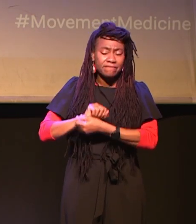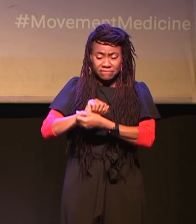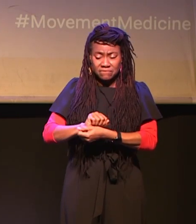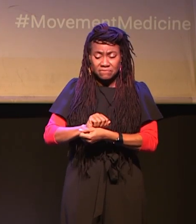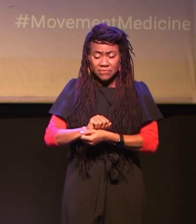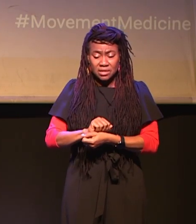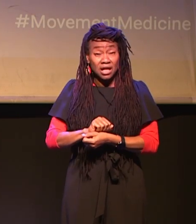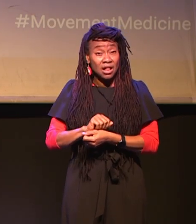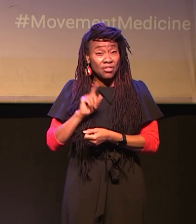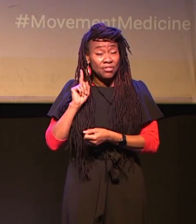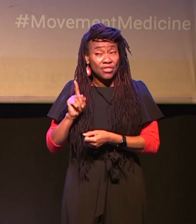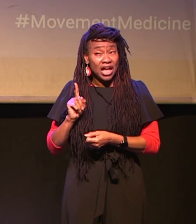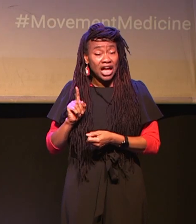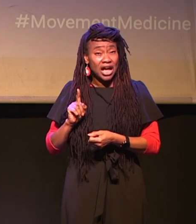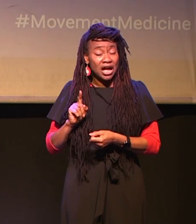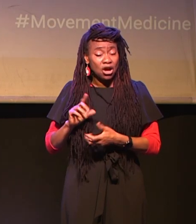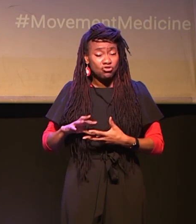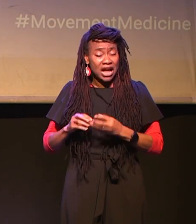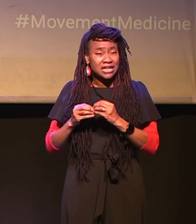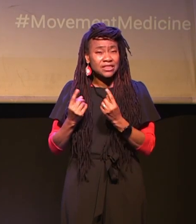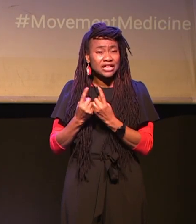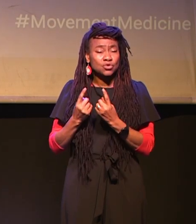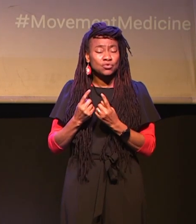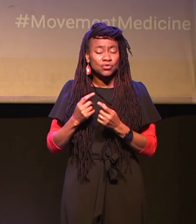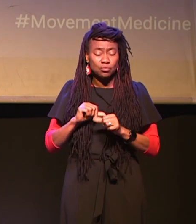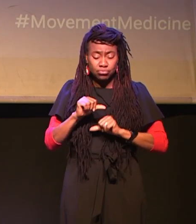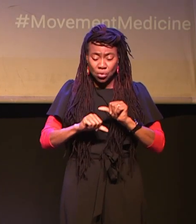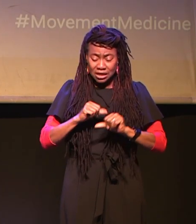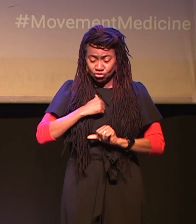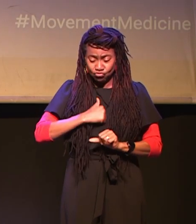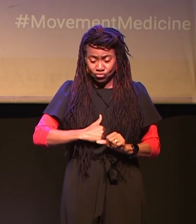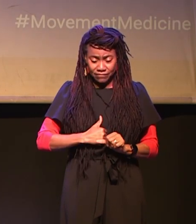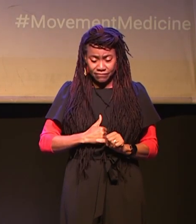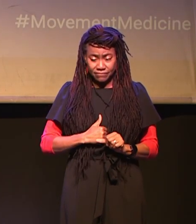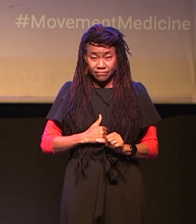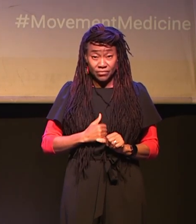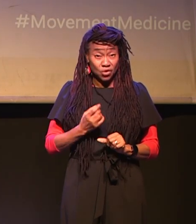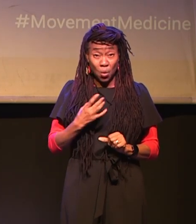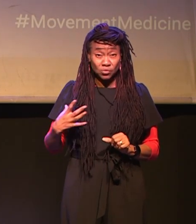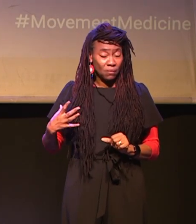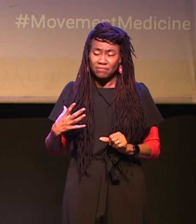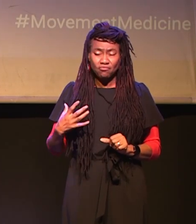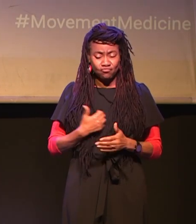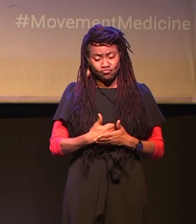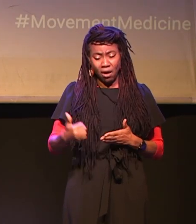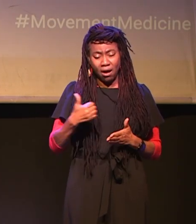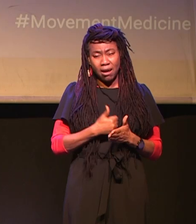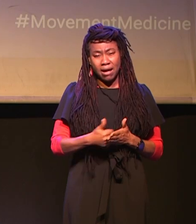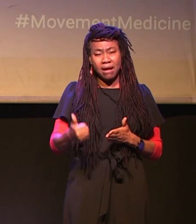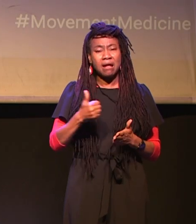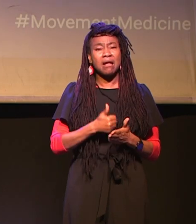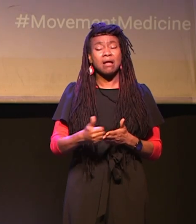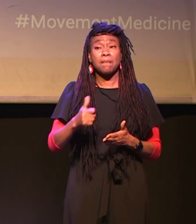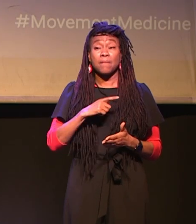Technologies that they created to process grief, again, that they didn't do one time, but they did them regularly because of the